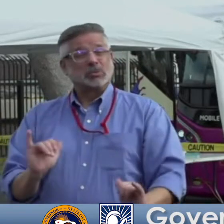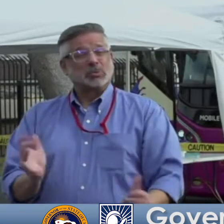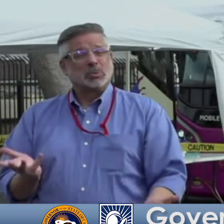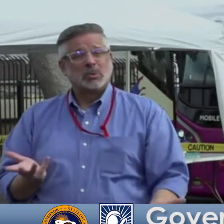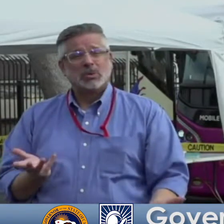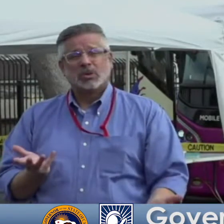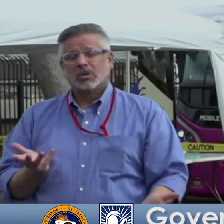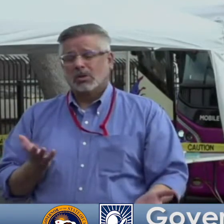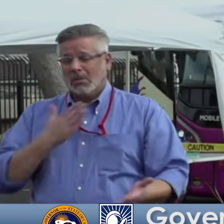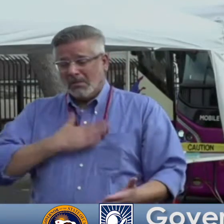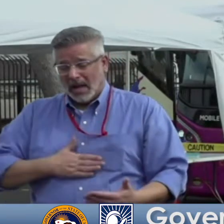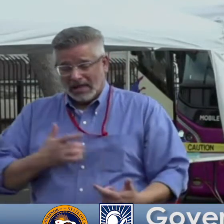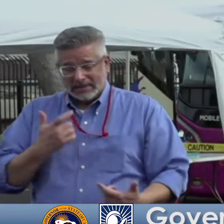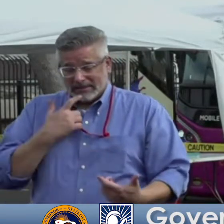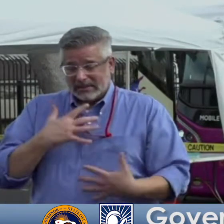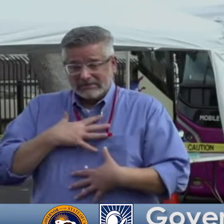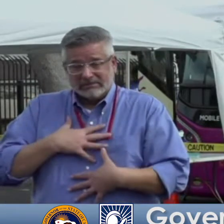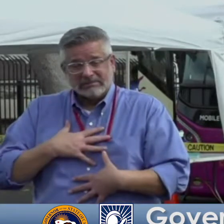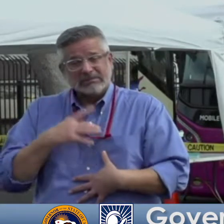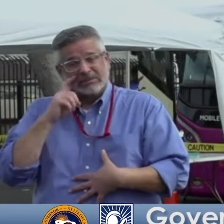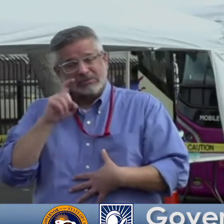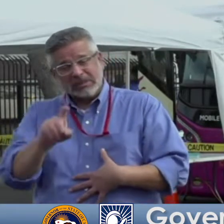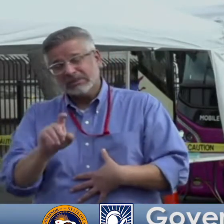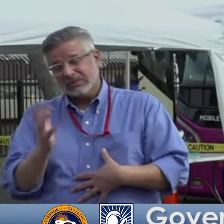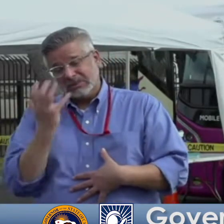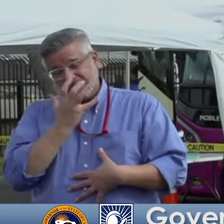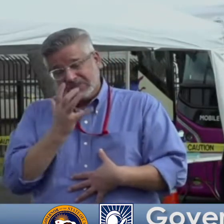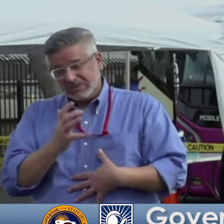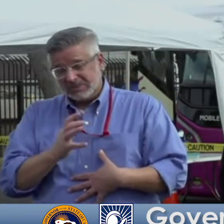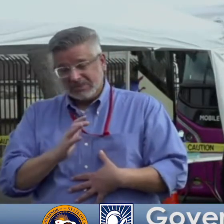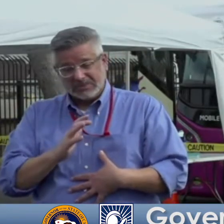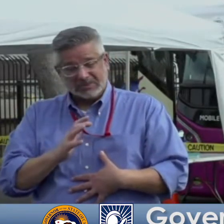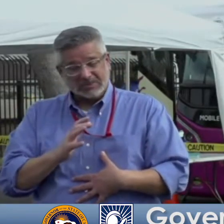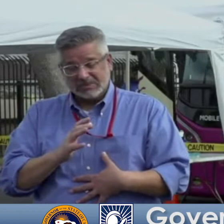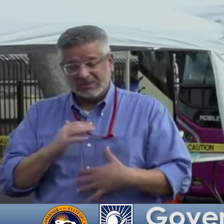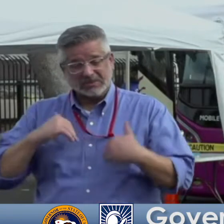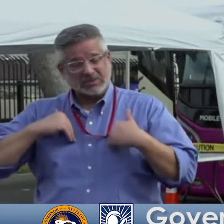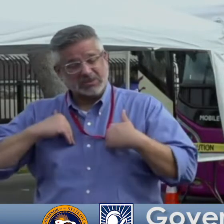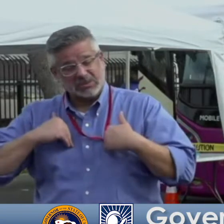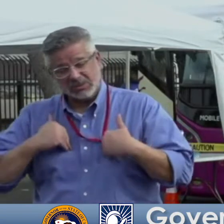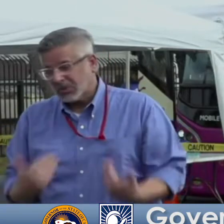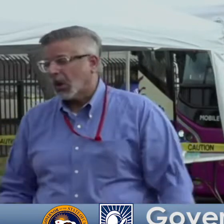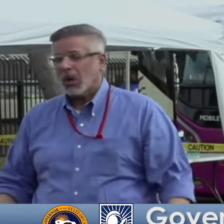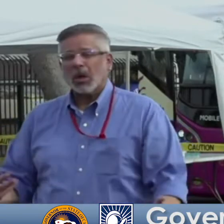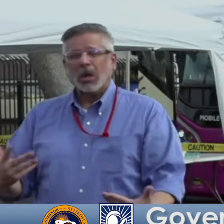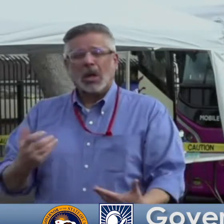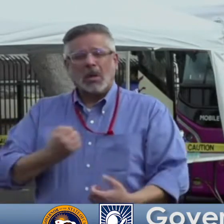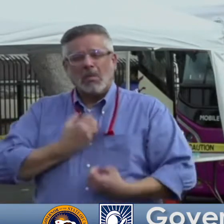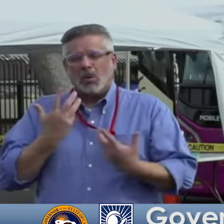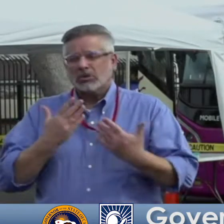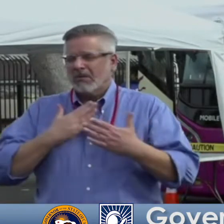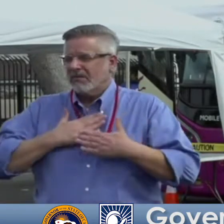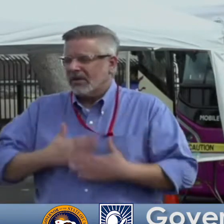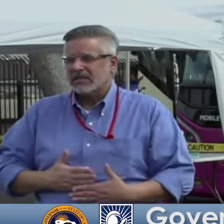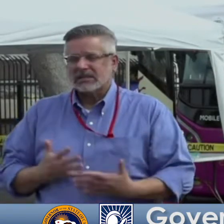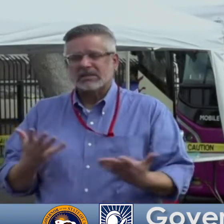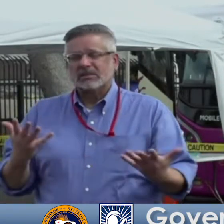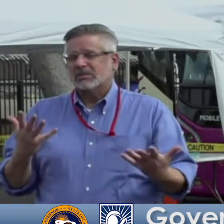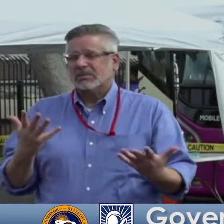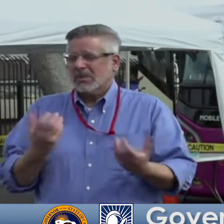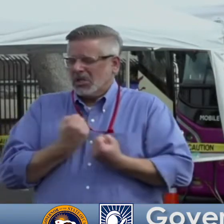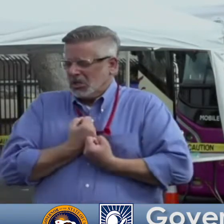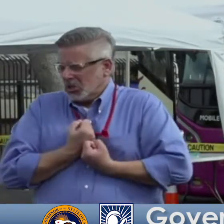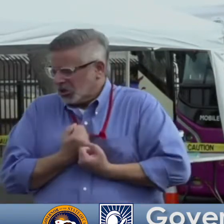And her physiology said all you need to know. She didn't even need to share the words. We're just exhausted, emotionally, physically exhausted. We're all exhausted.